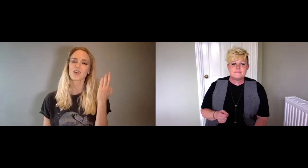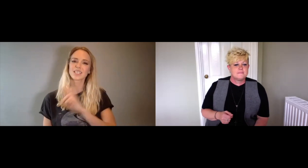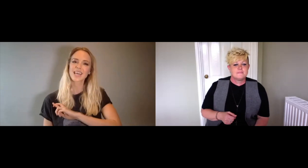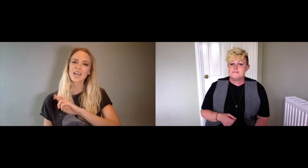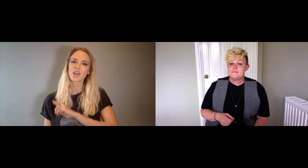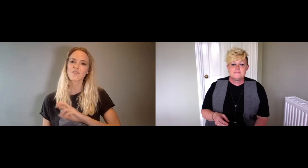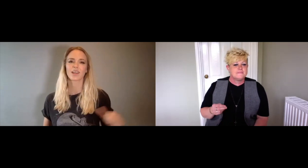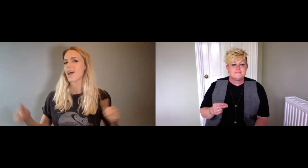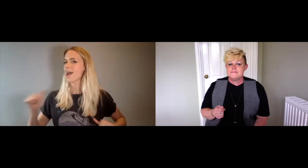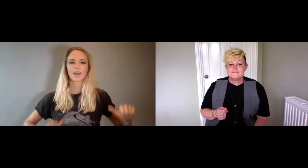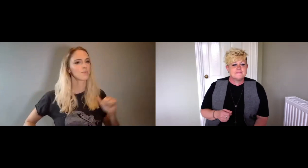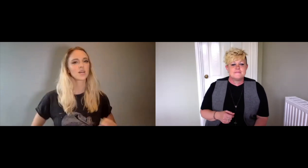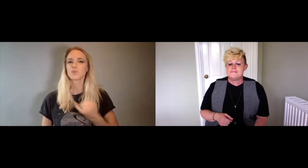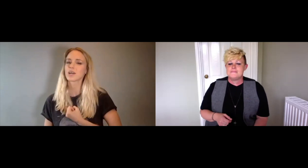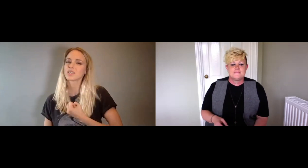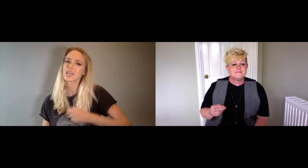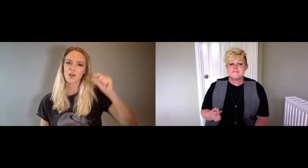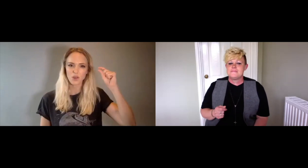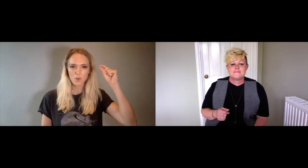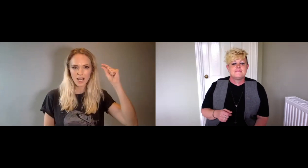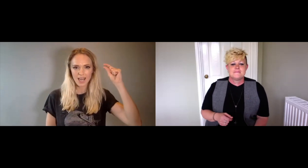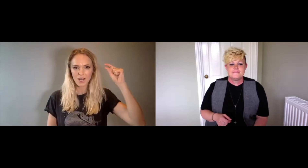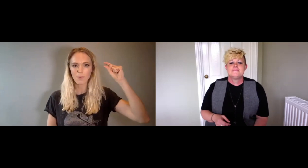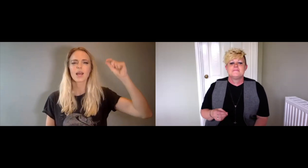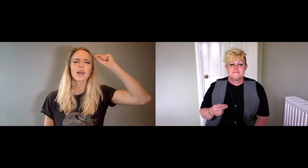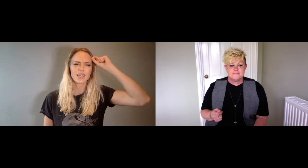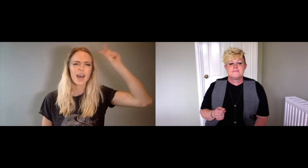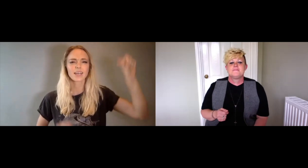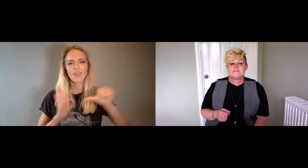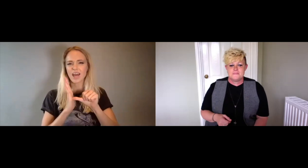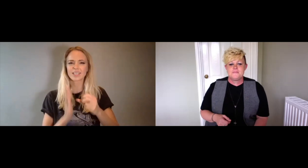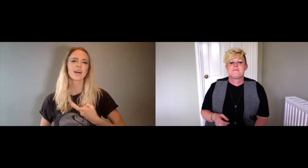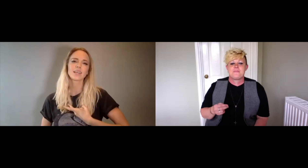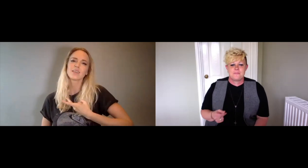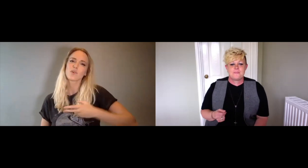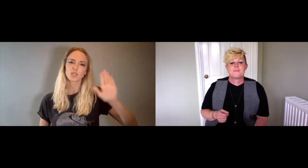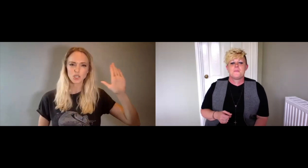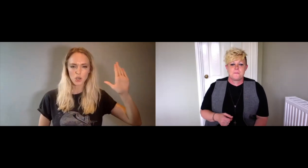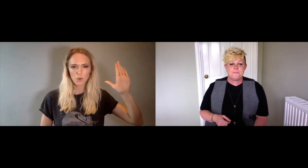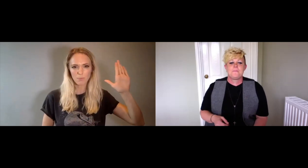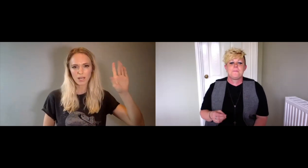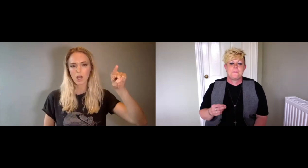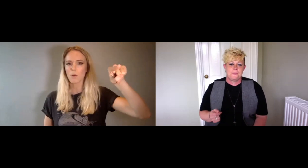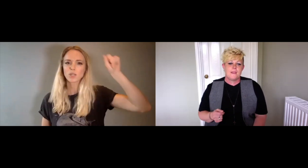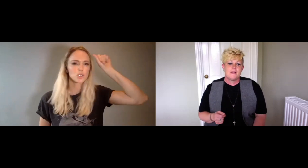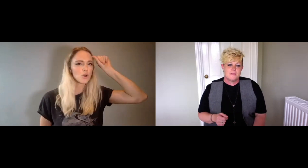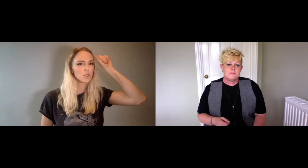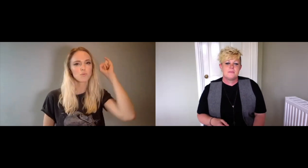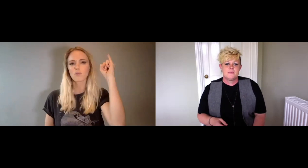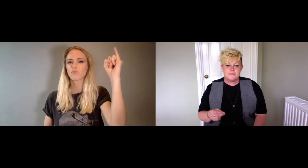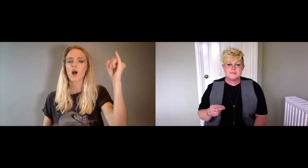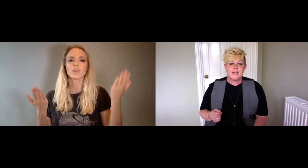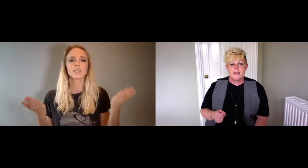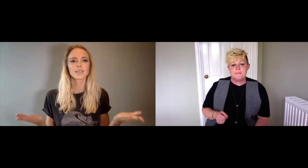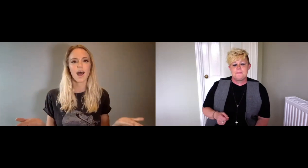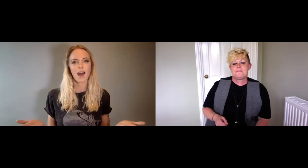fight for the sake of it, and I'm not too proud to give you a little bit. Yeah, I get that it's not easy for us to admit, but you know you